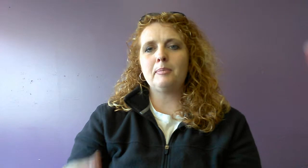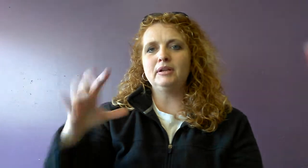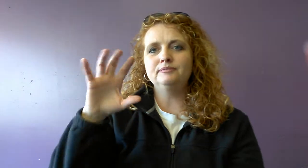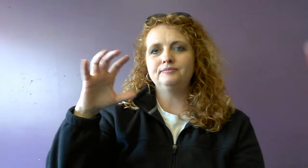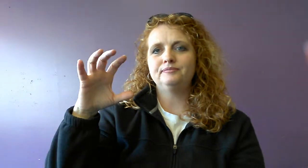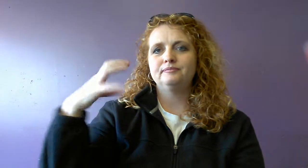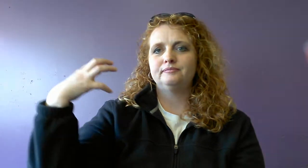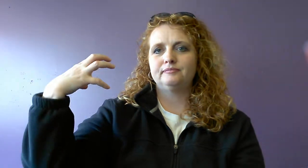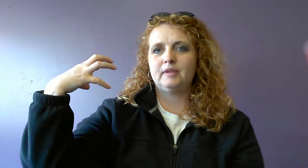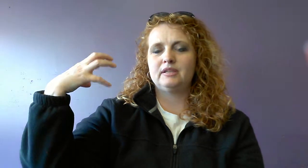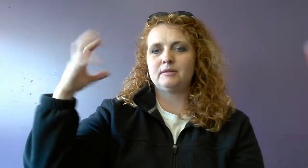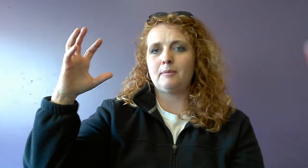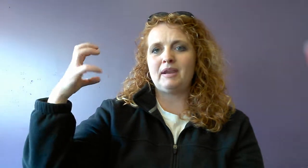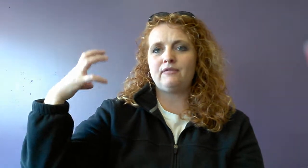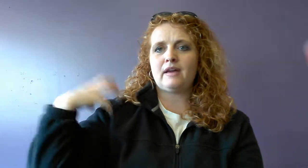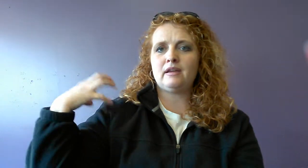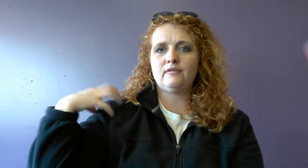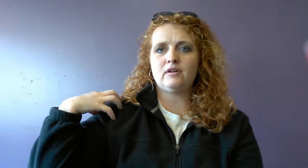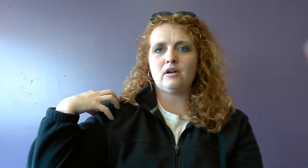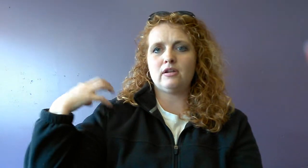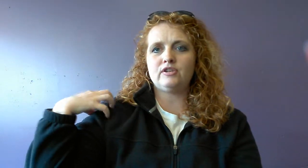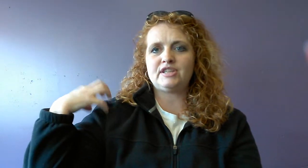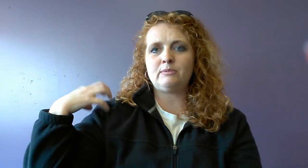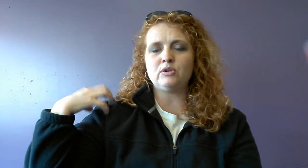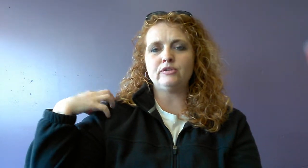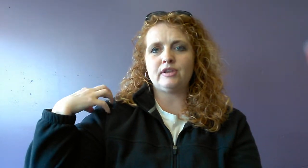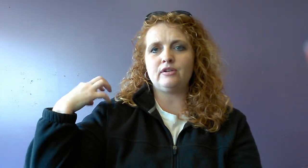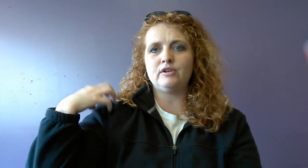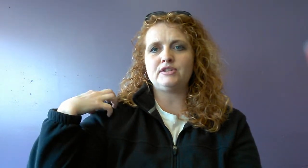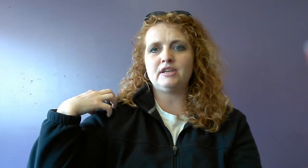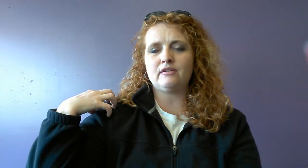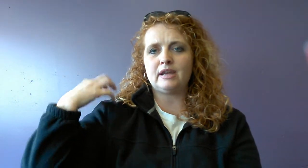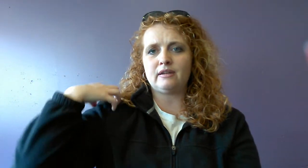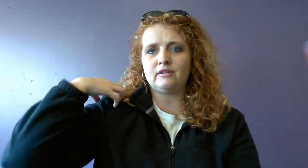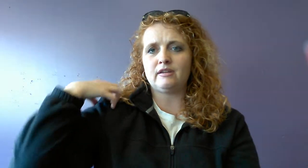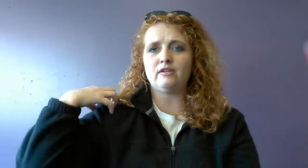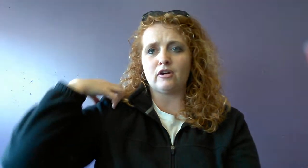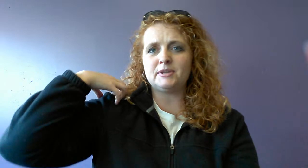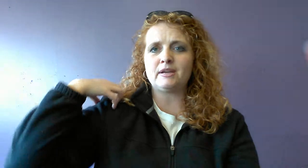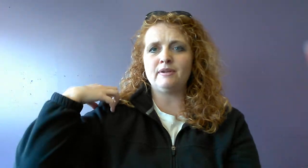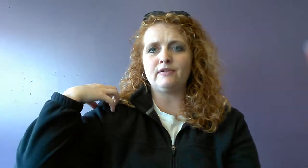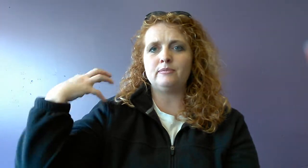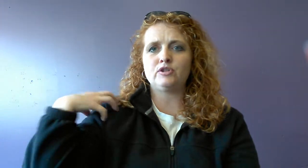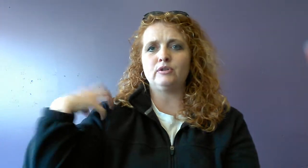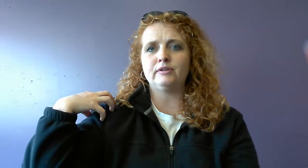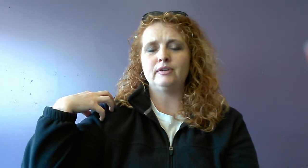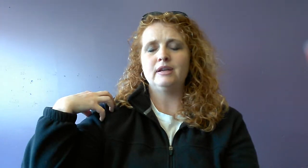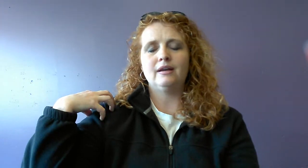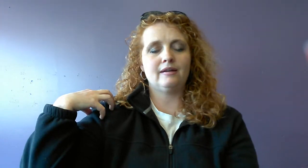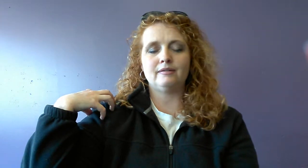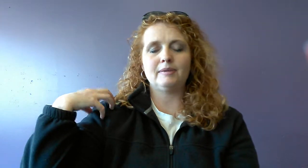Capital is a bent 5 on the same shoulder that you're using your hand, your arm is coming from, shoulder.